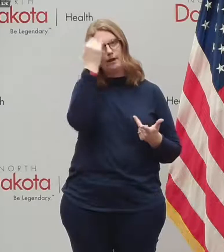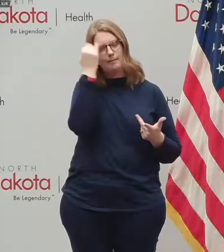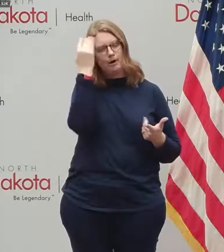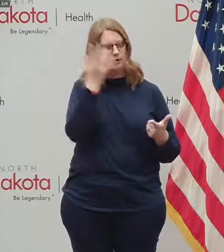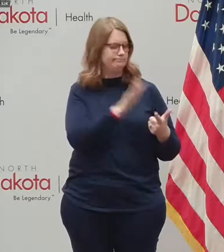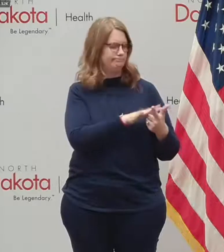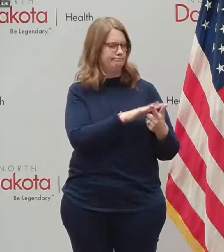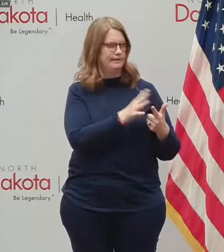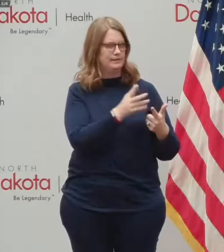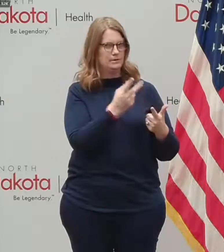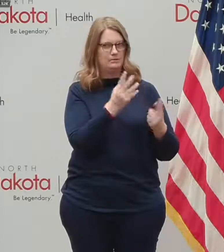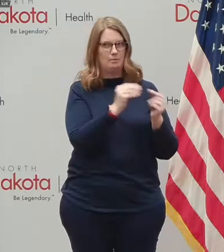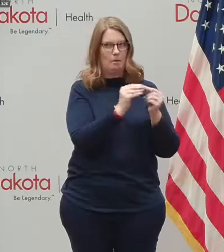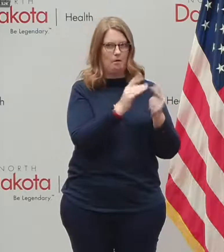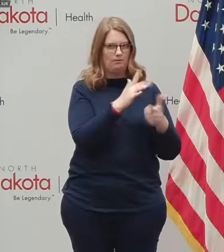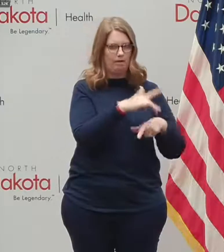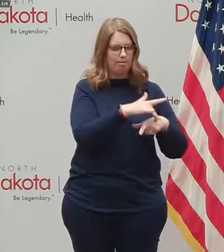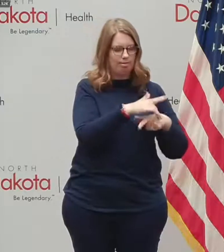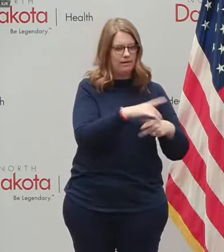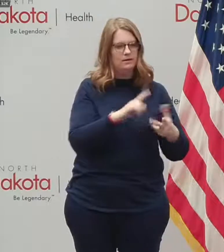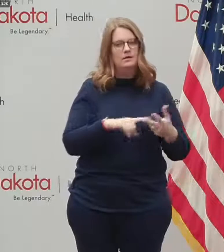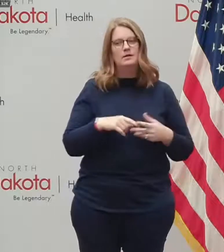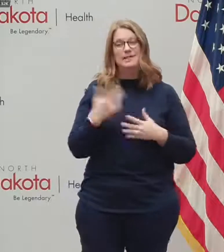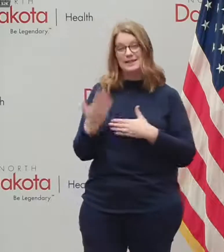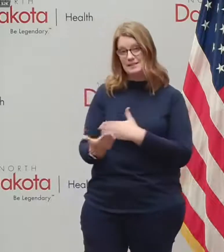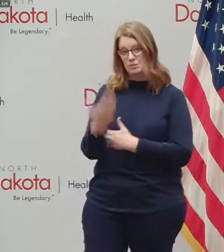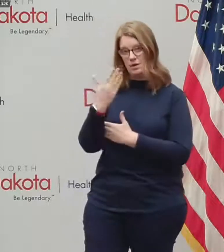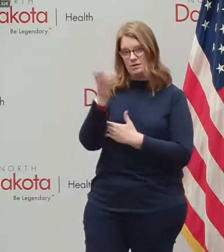I did give a keynote this morning